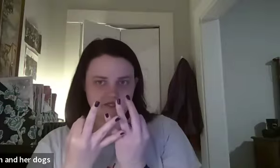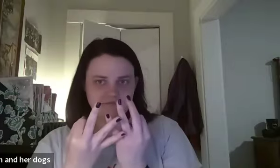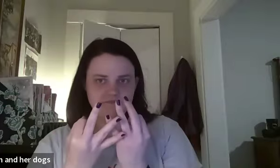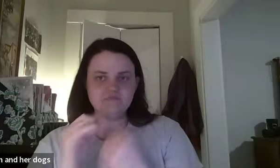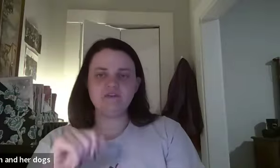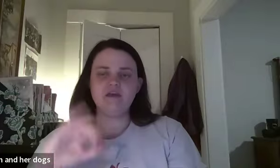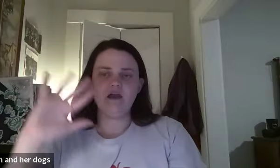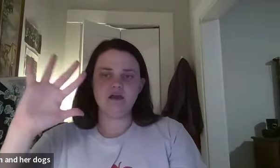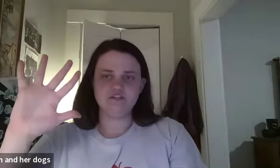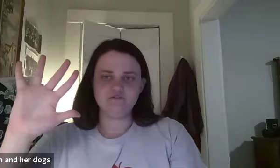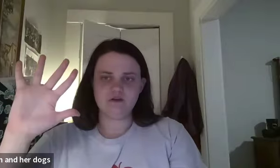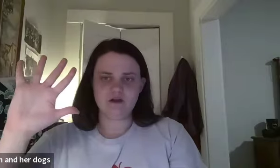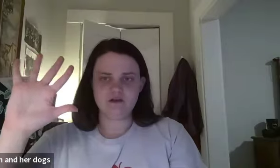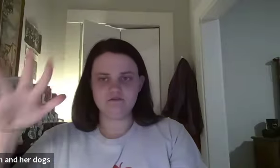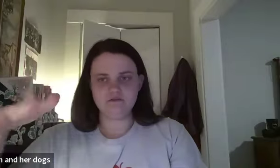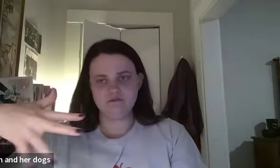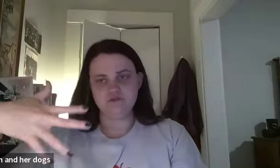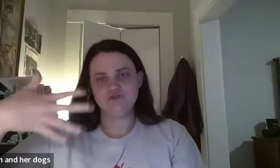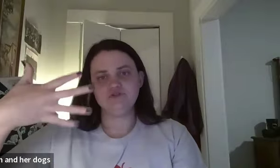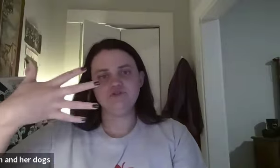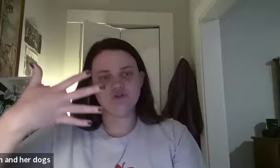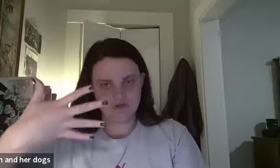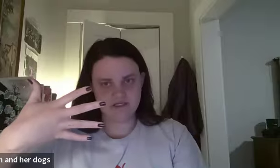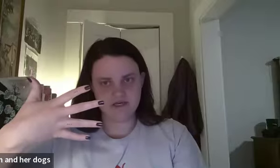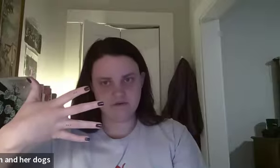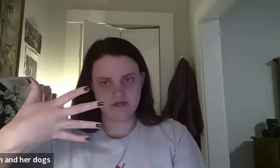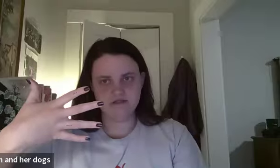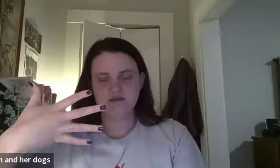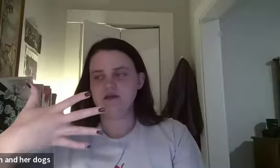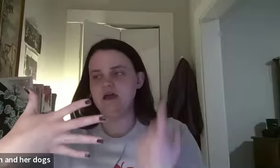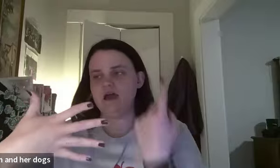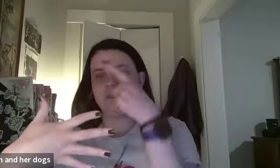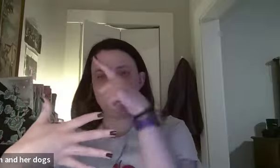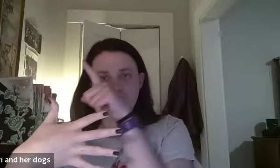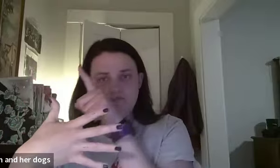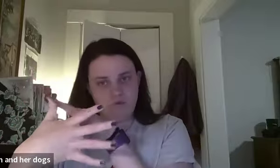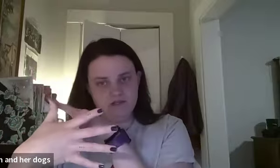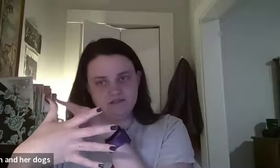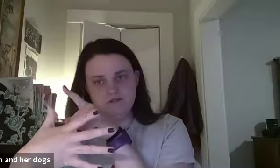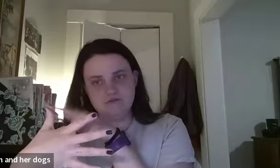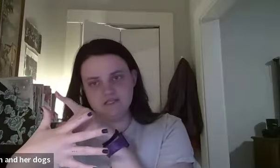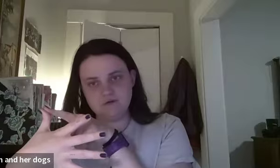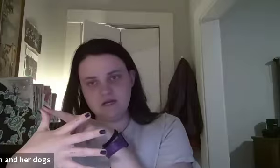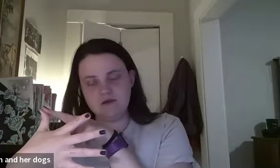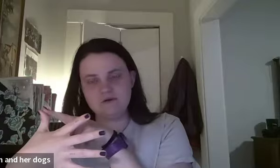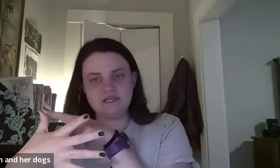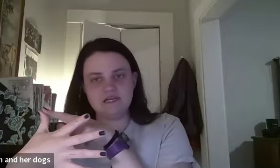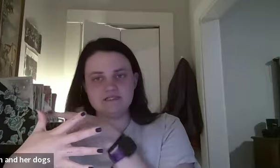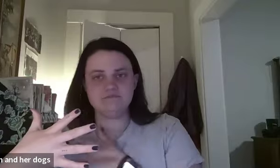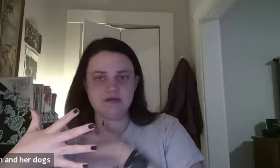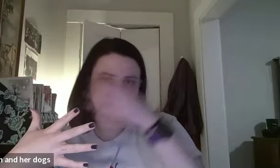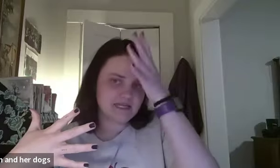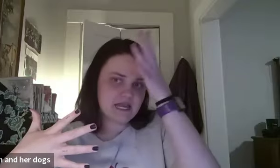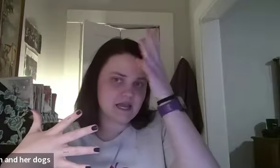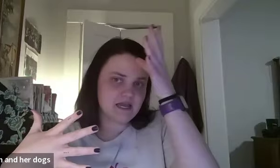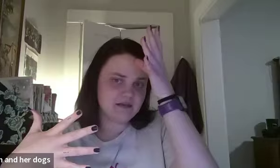family, I do five, turn it sideways, and then you point. So this one I always say is my